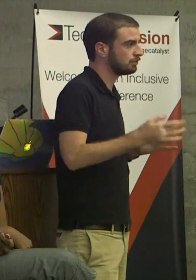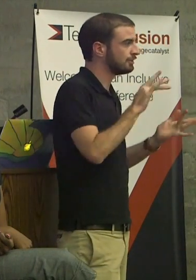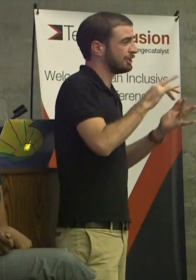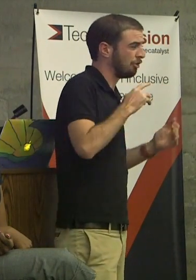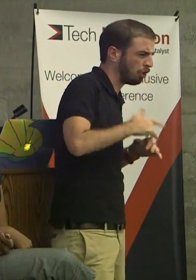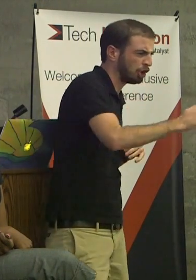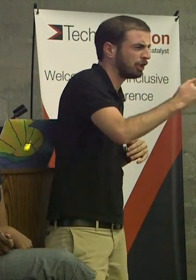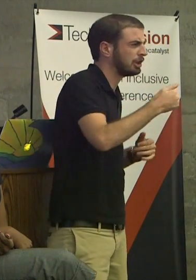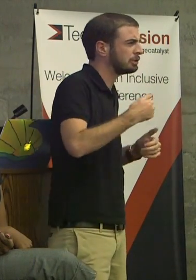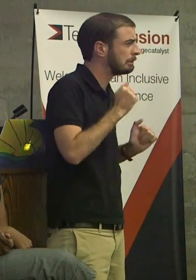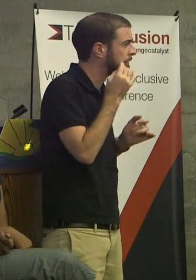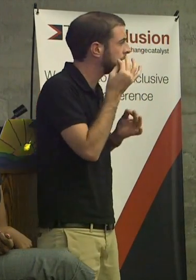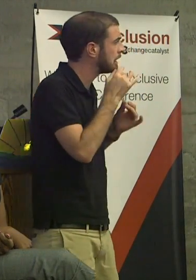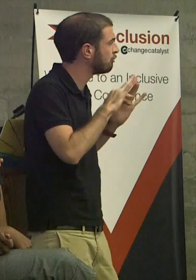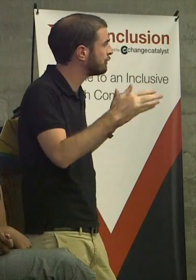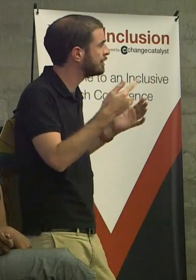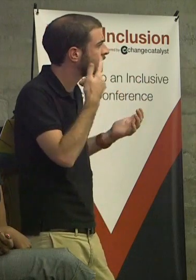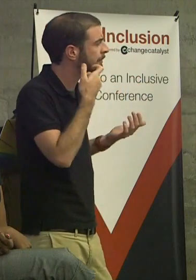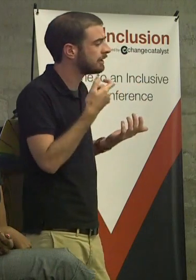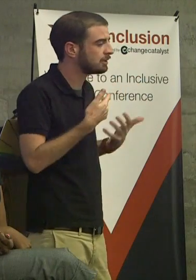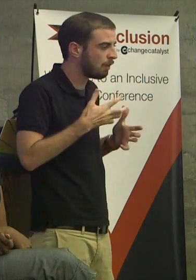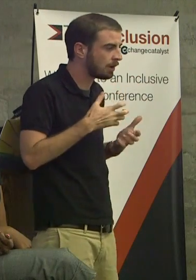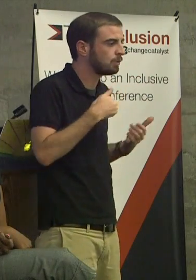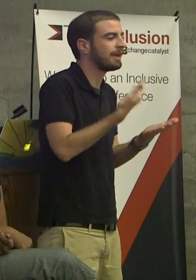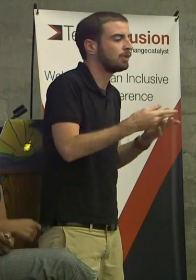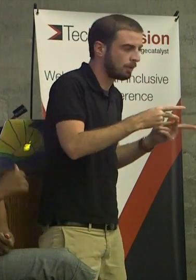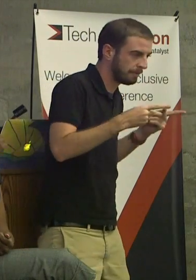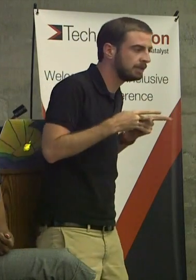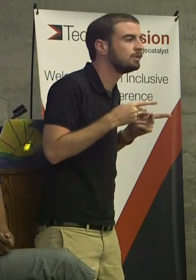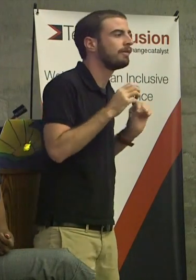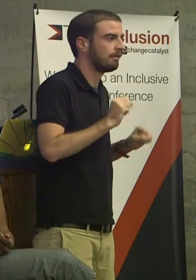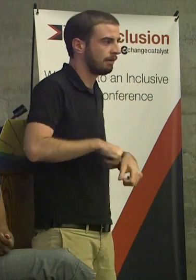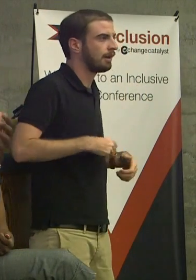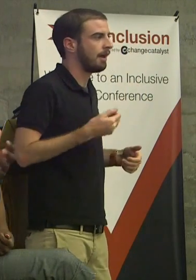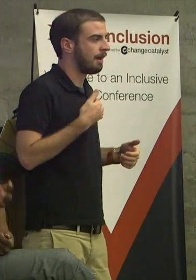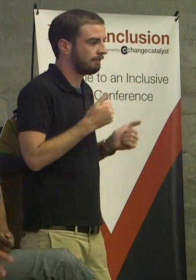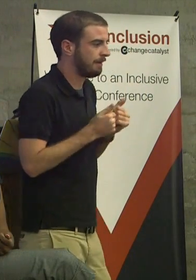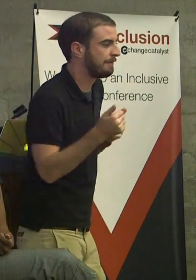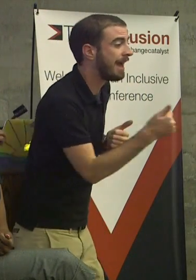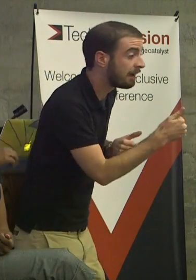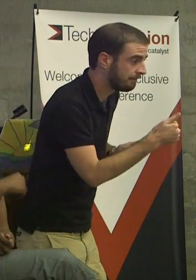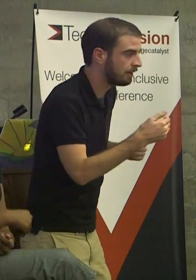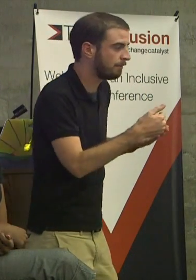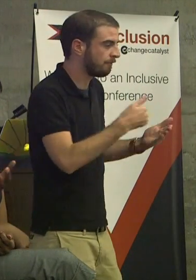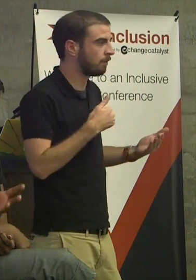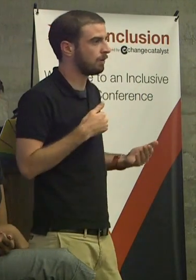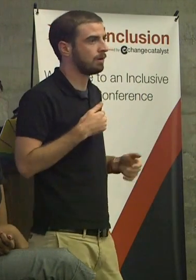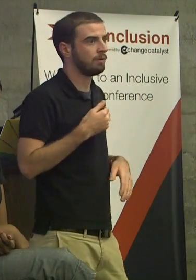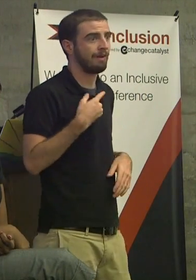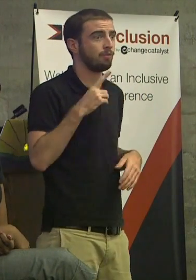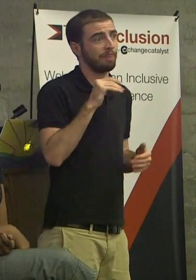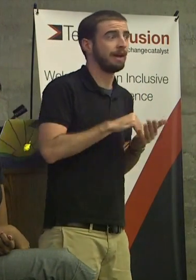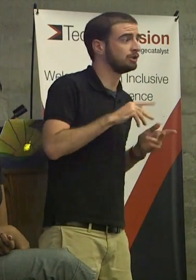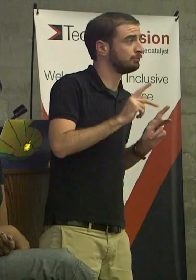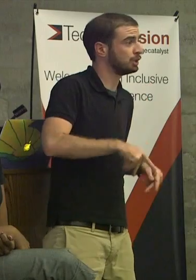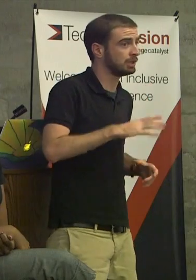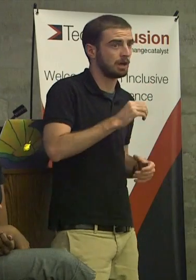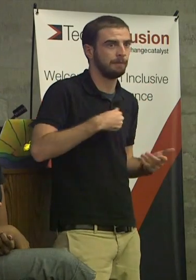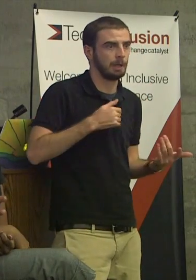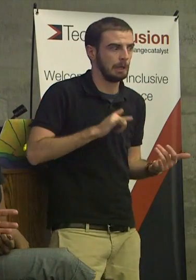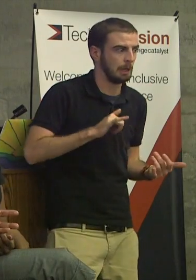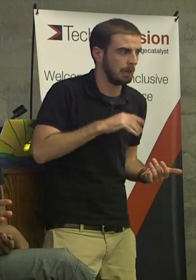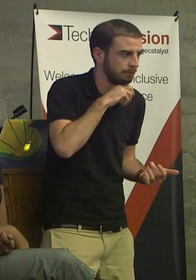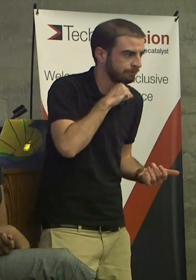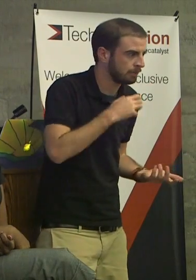they're trying to think about diversity because they want to get to a point where they can get ahead of it before they get to a 1,000-person company. So at